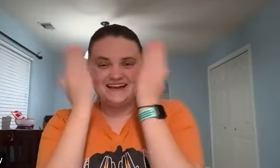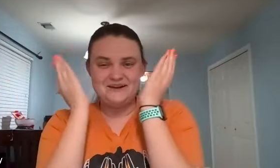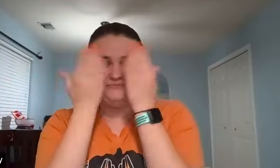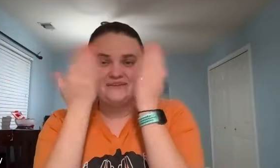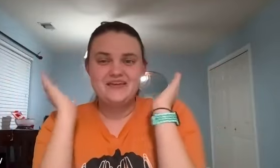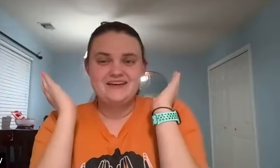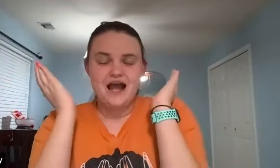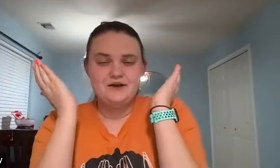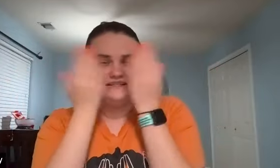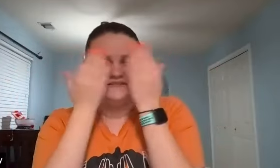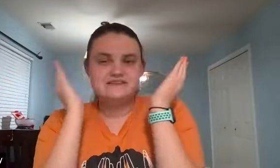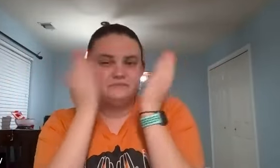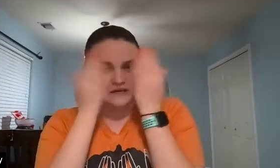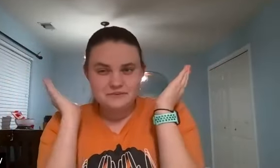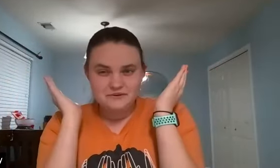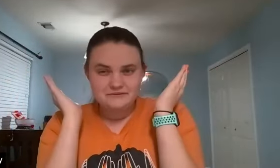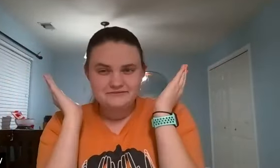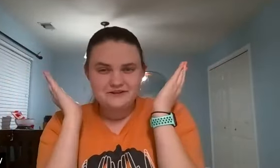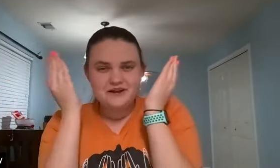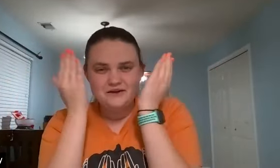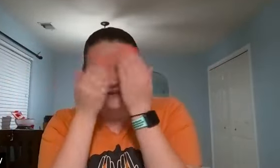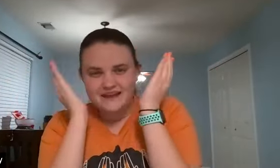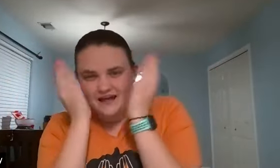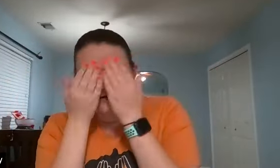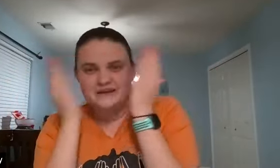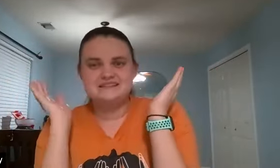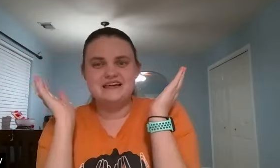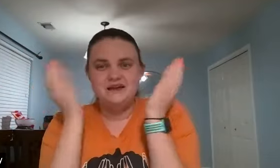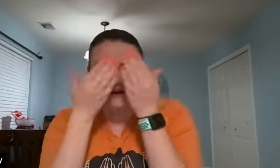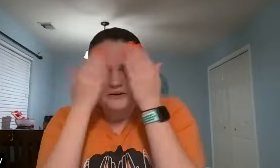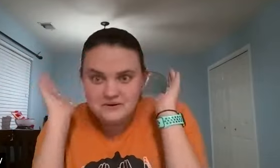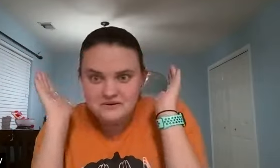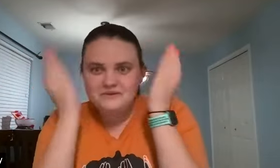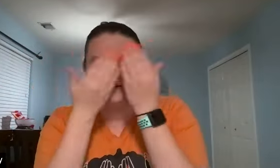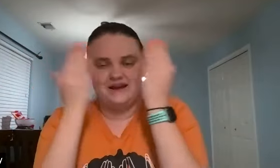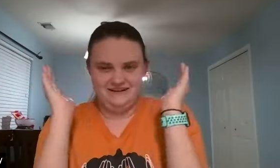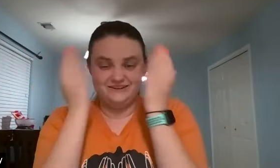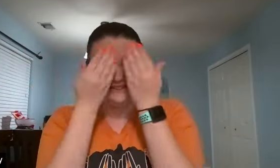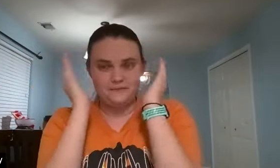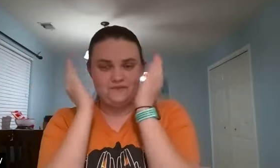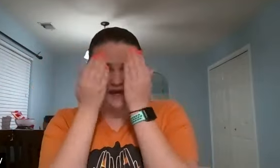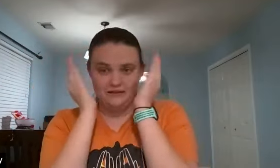I was thinking this is like peekaboo, and like Halloween is like boo kind of deal. So